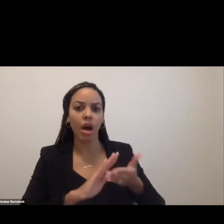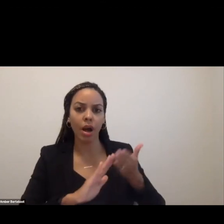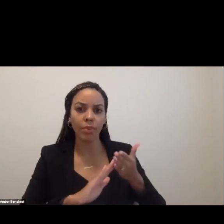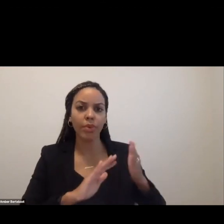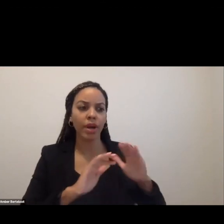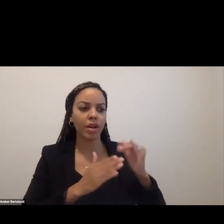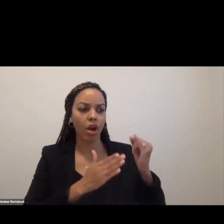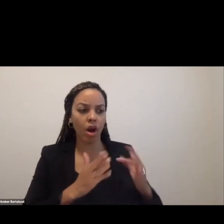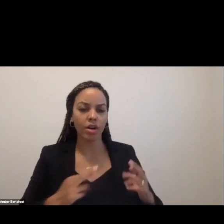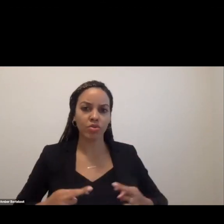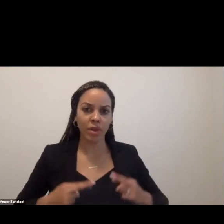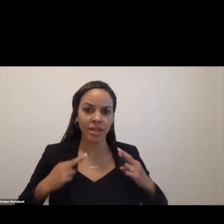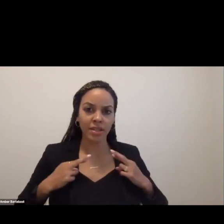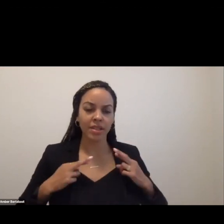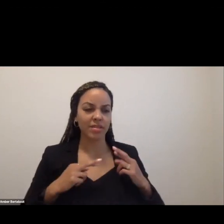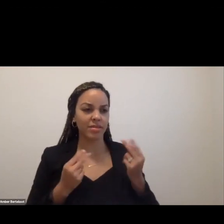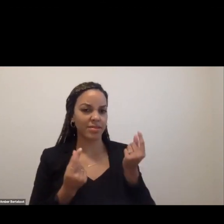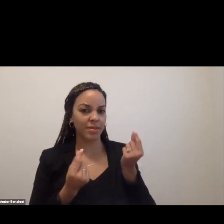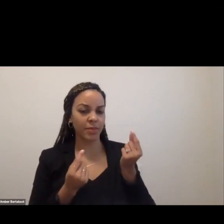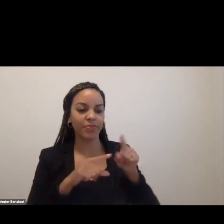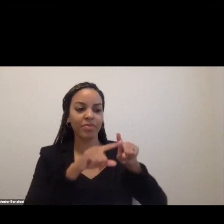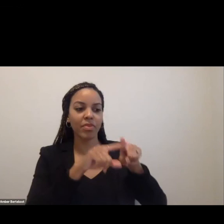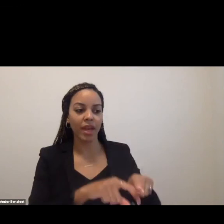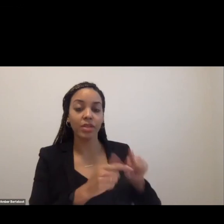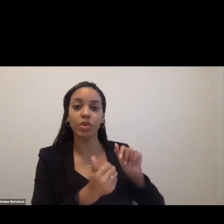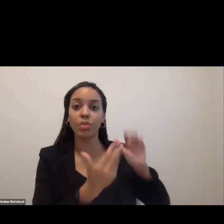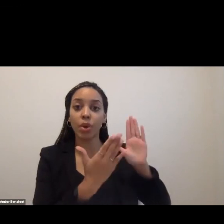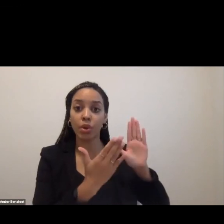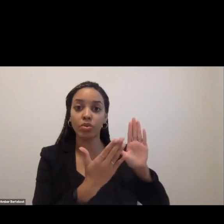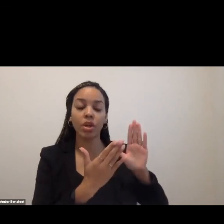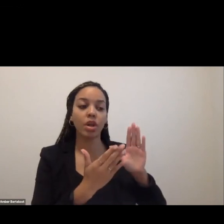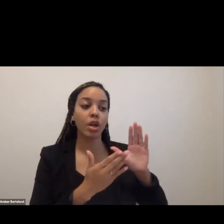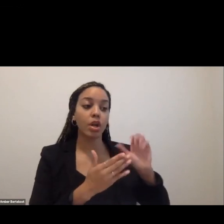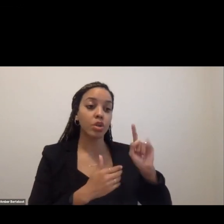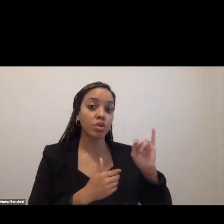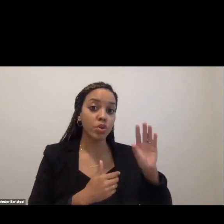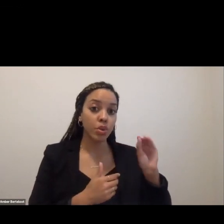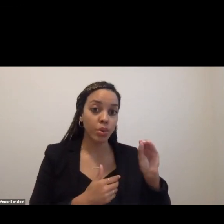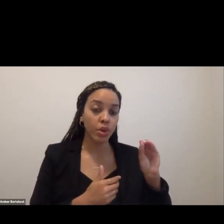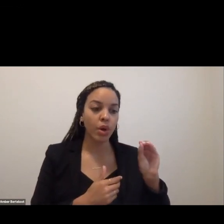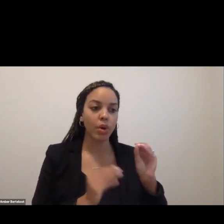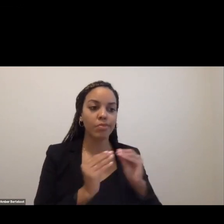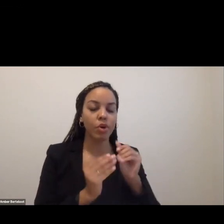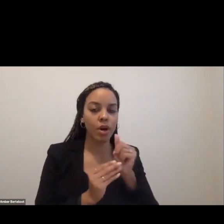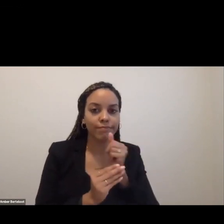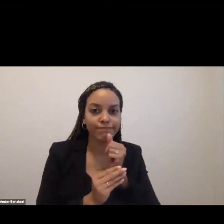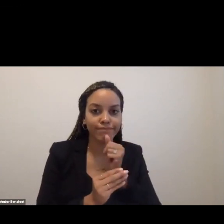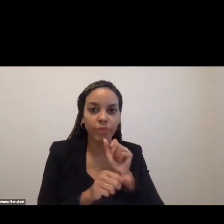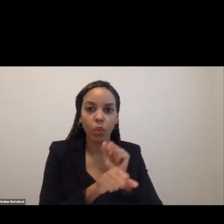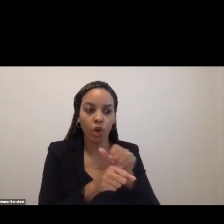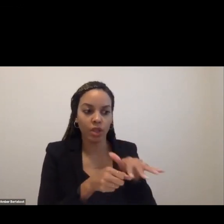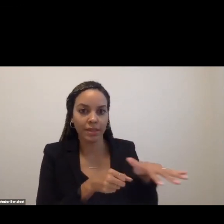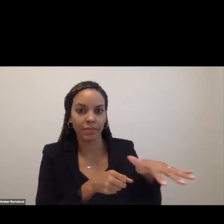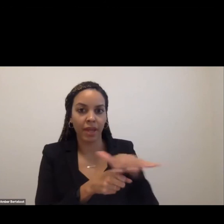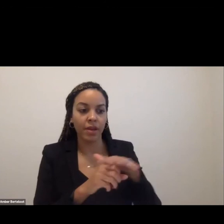artist residencies was based on the approach where the studio is a private workspace that